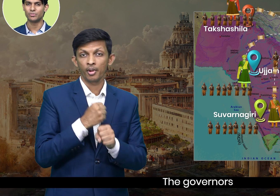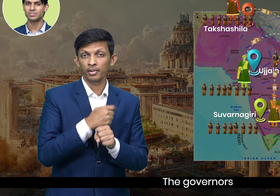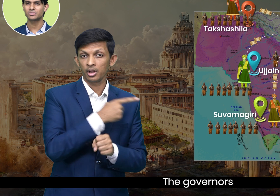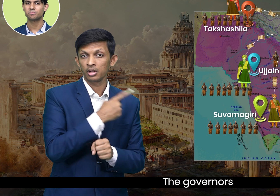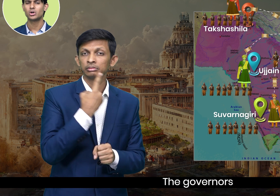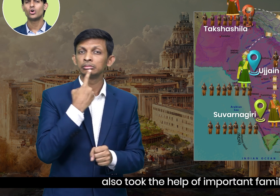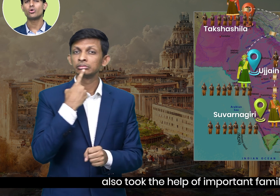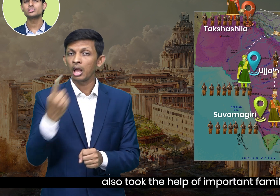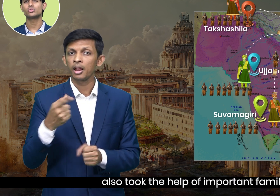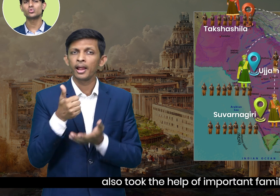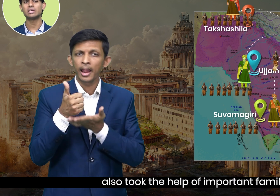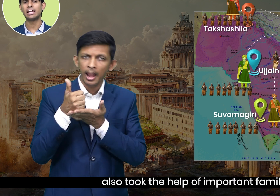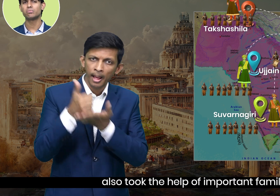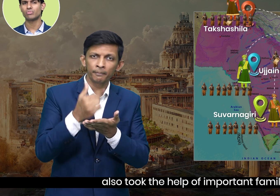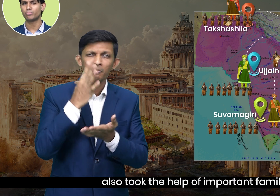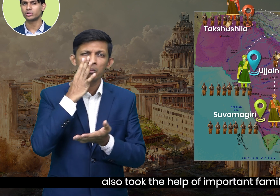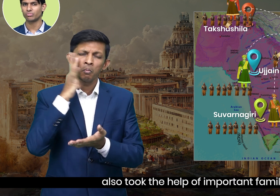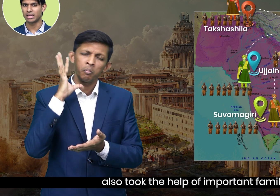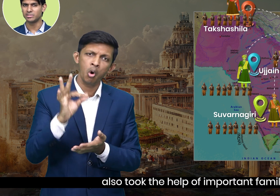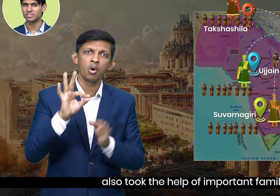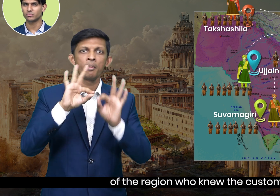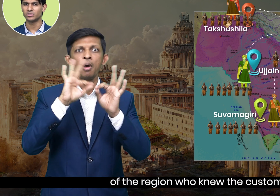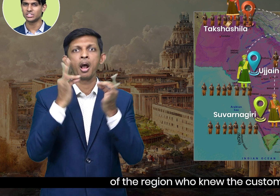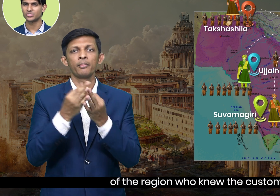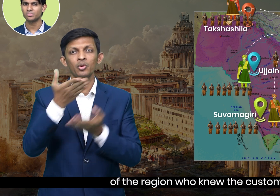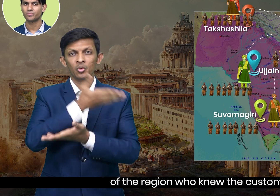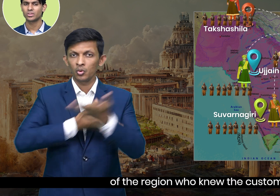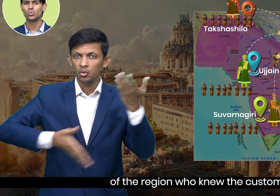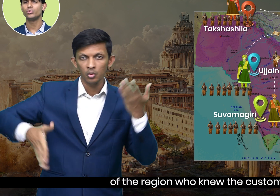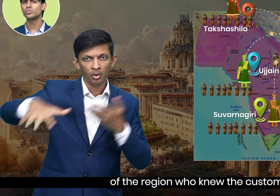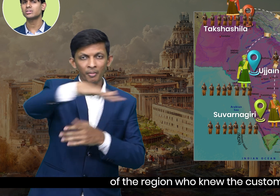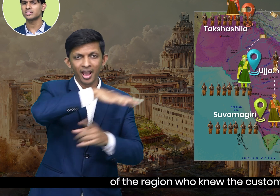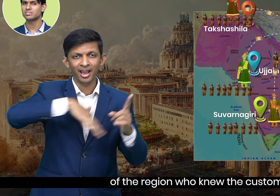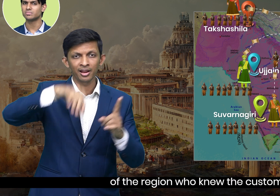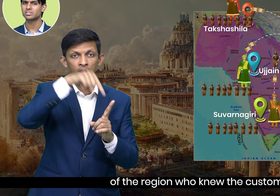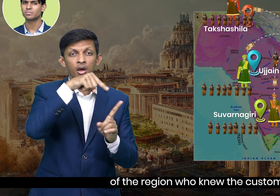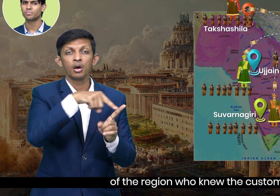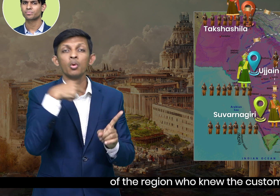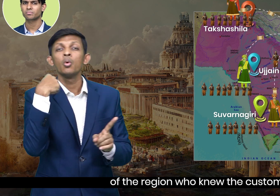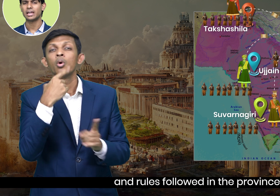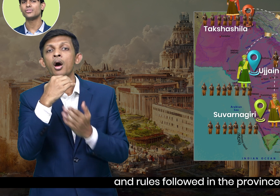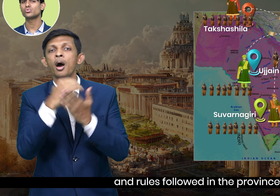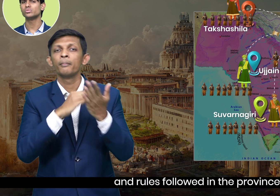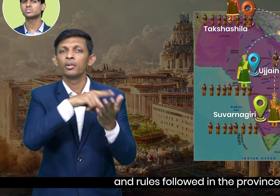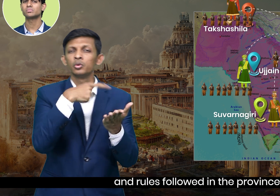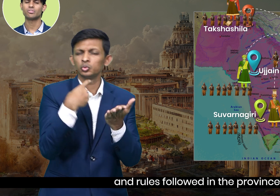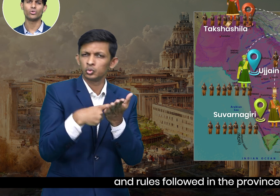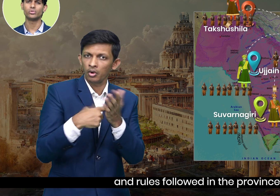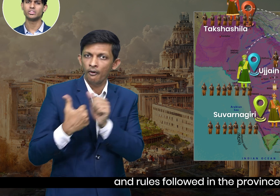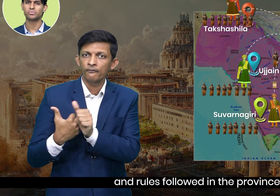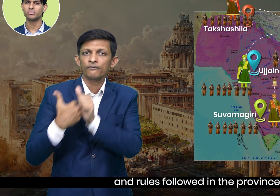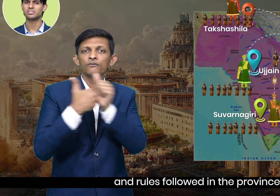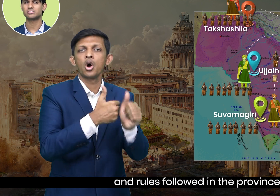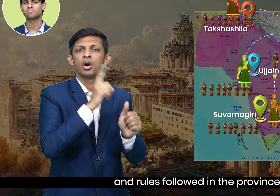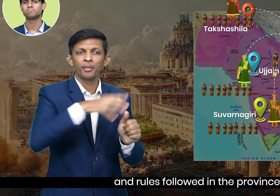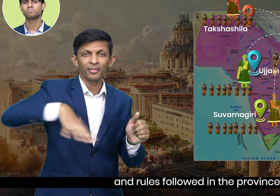The governors also took the help of important families of the region who knew the customs and rules followed